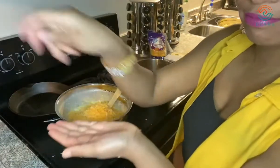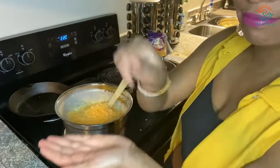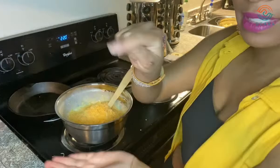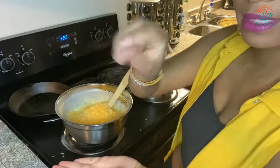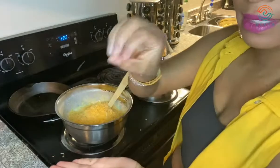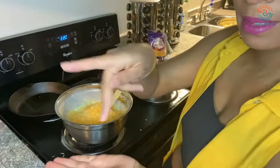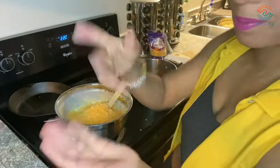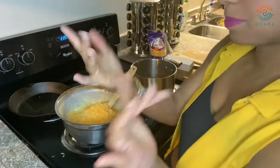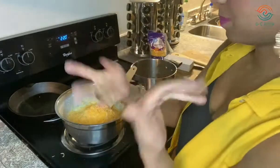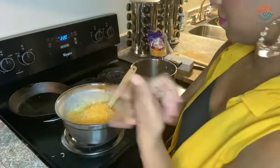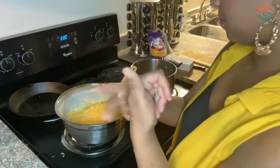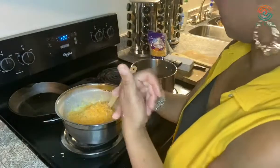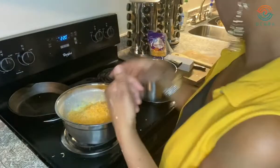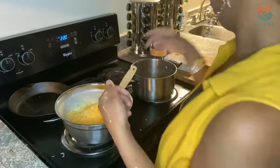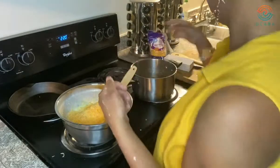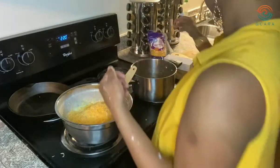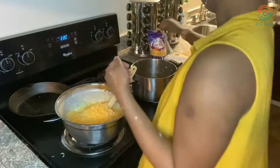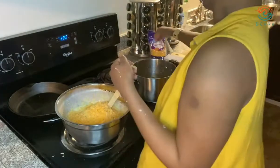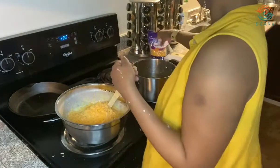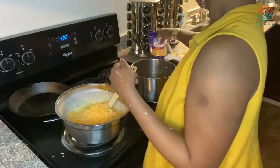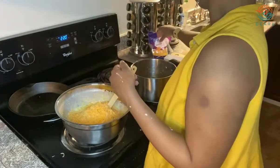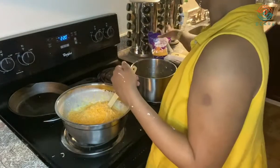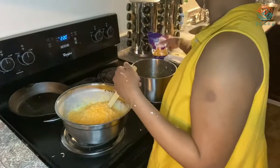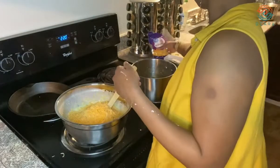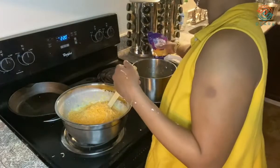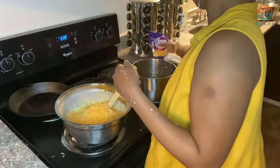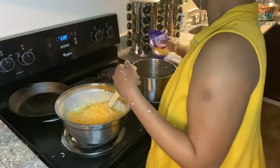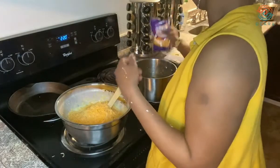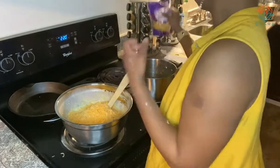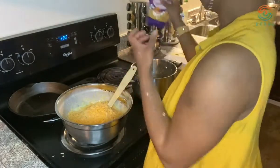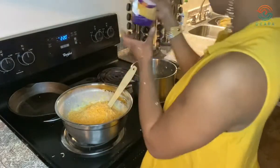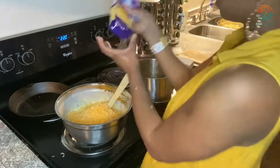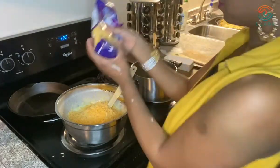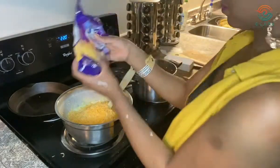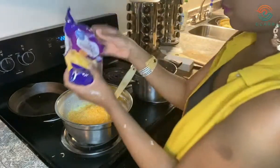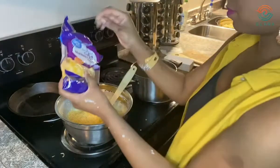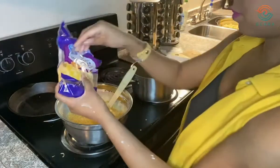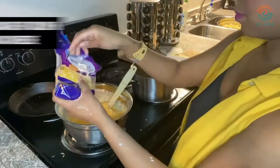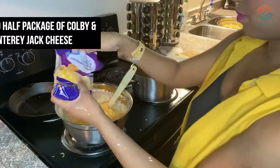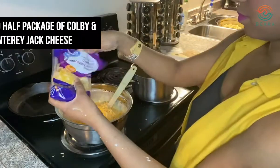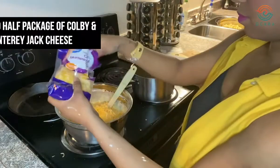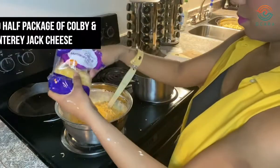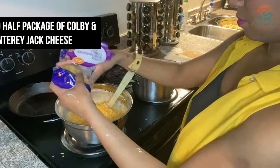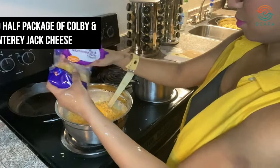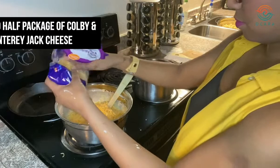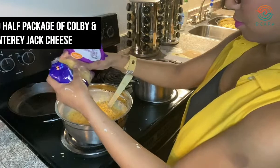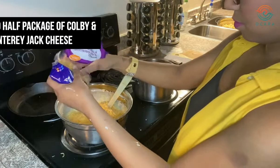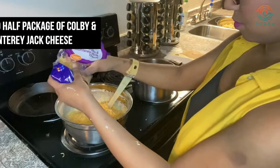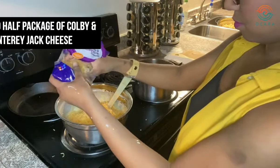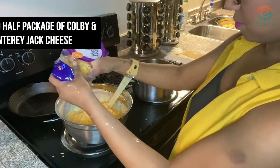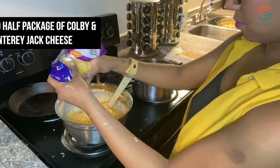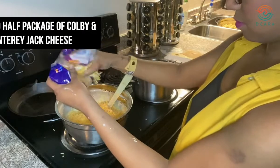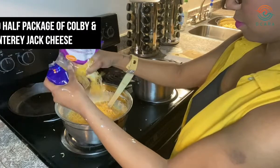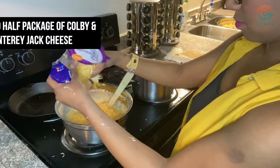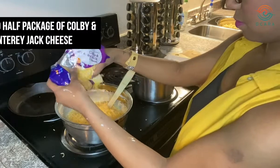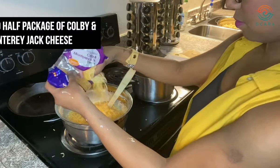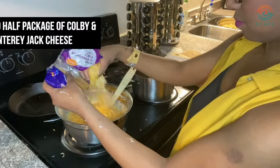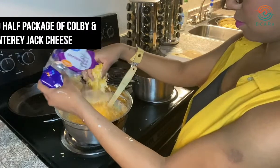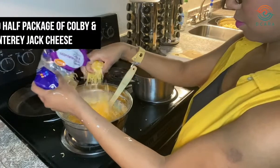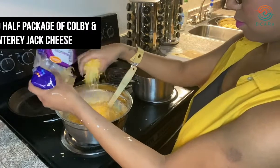dish before it goes into the oven. Add in half the package of finely shredded Colby